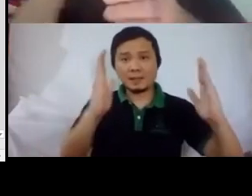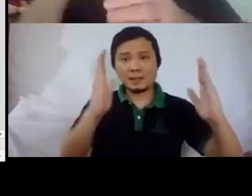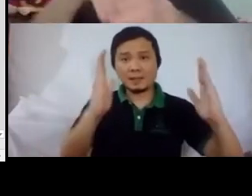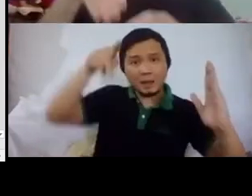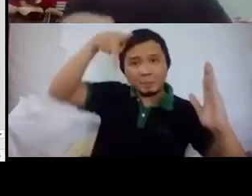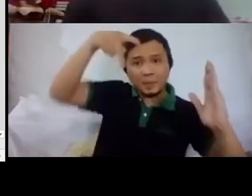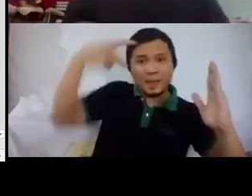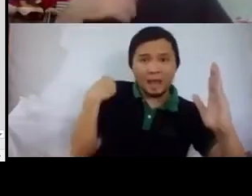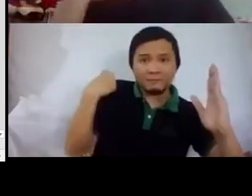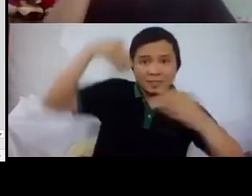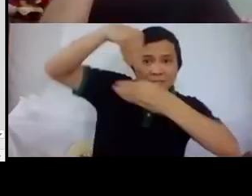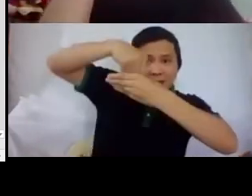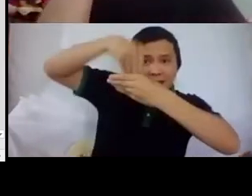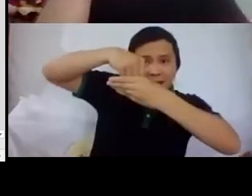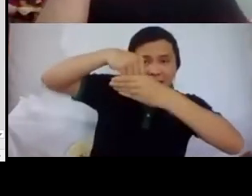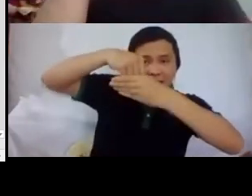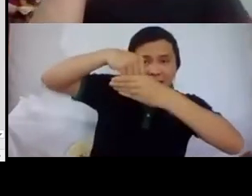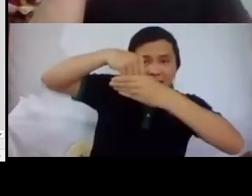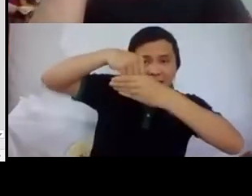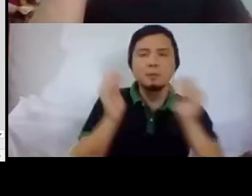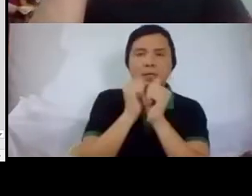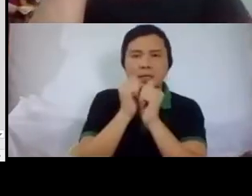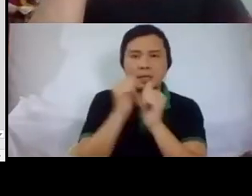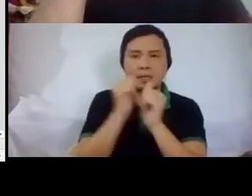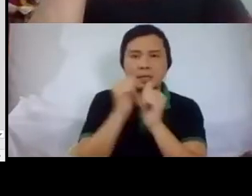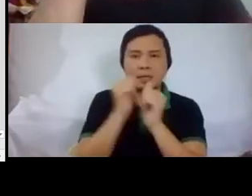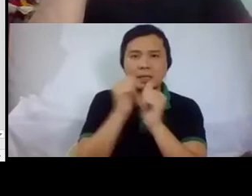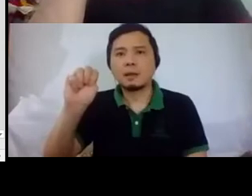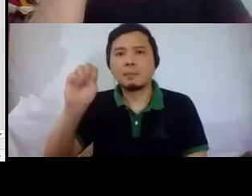put inside the whole sentence.